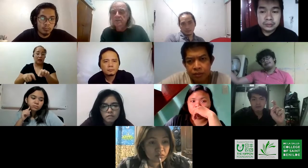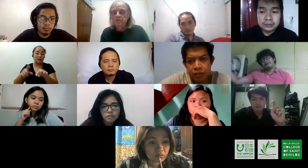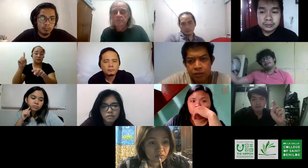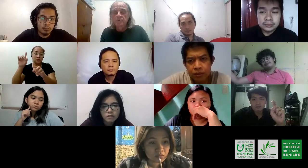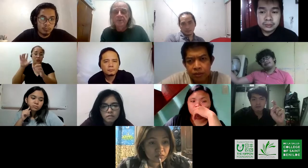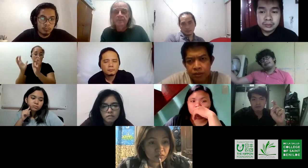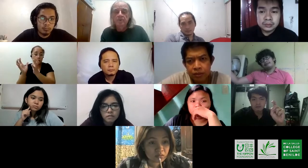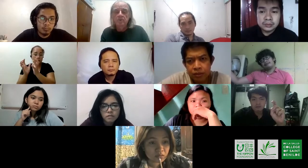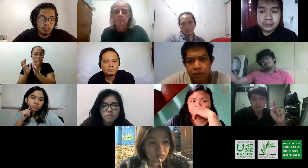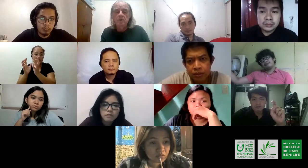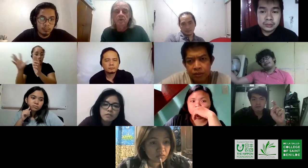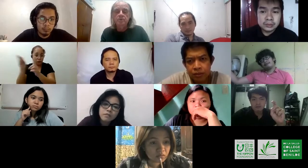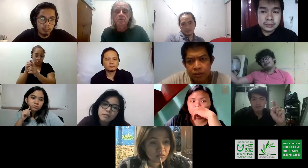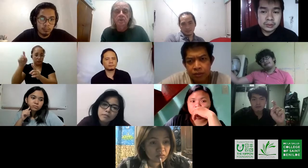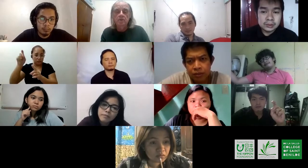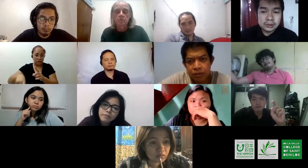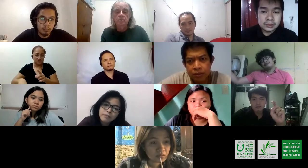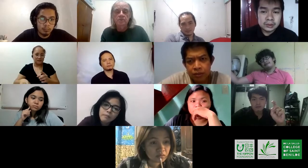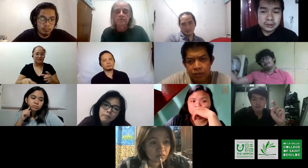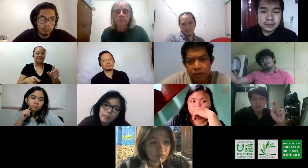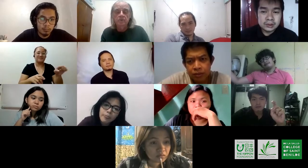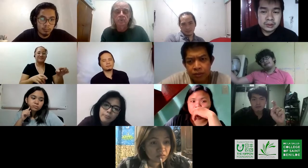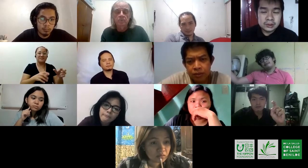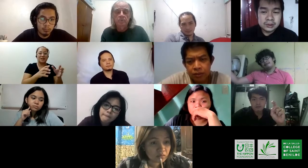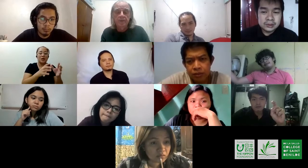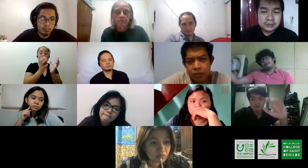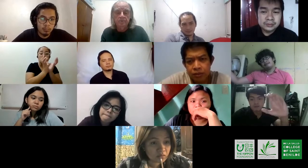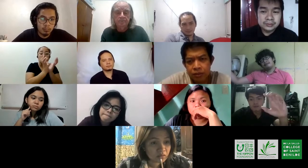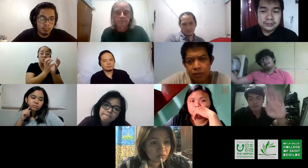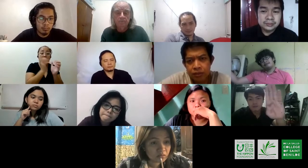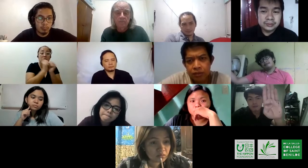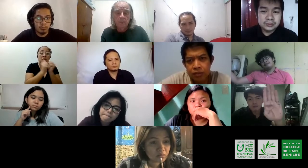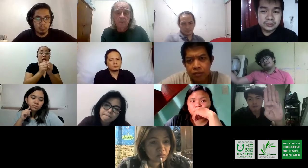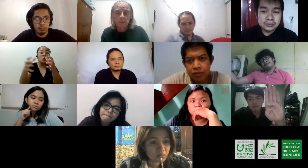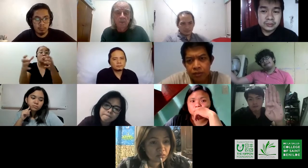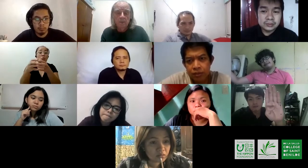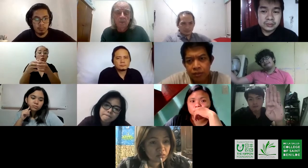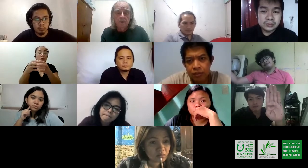Community is a group of people, culture are the rules for the group of people.